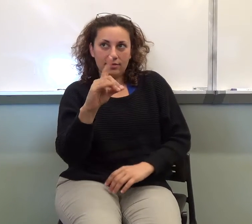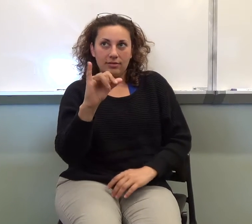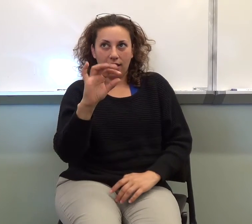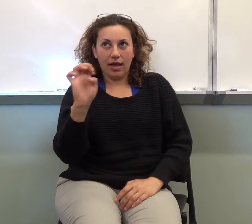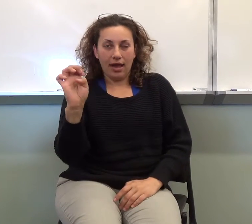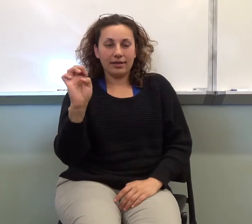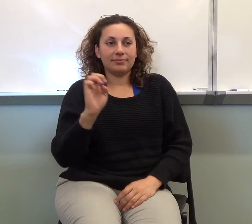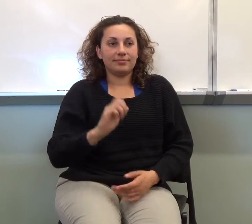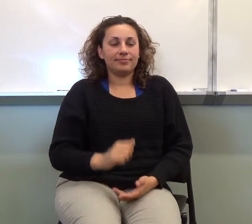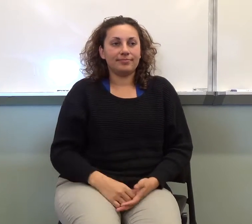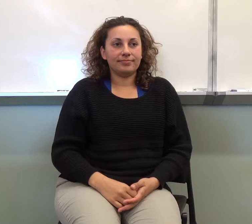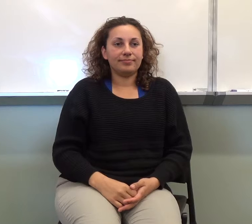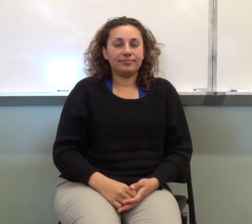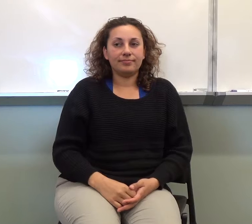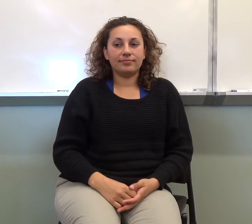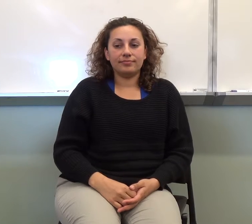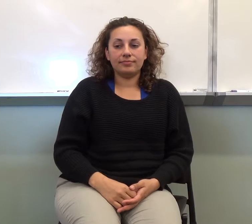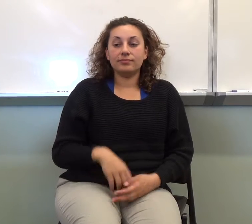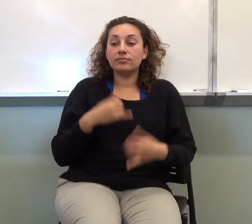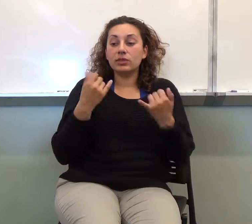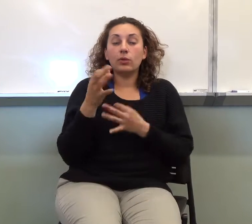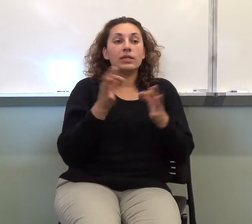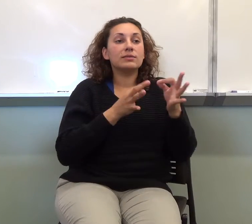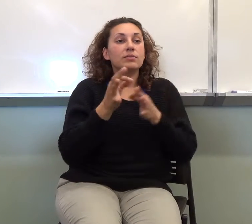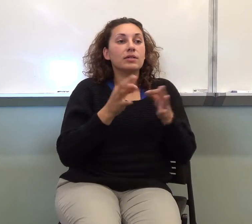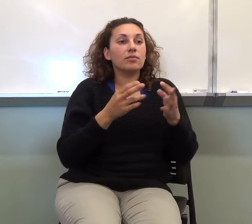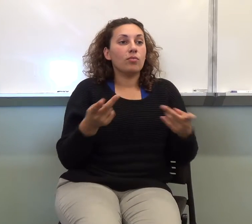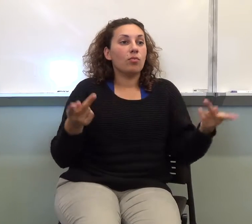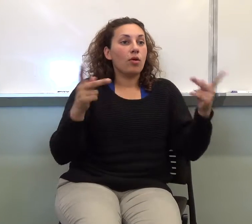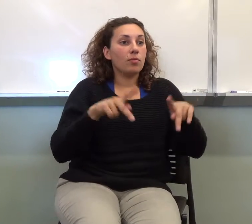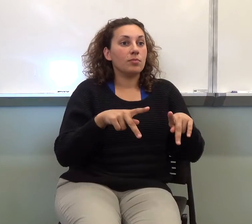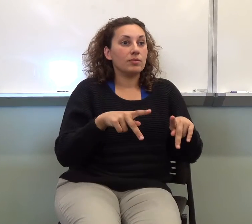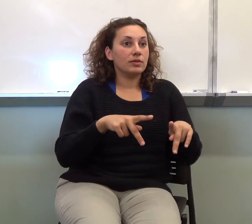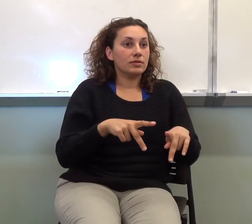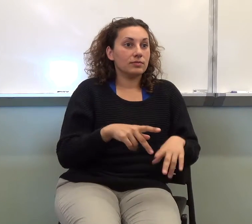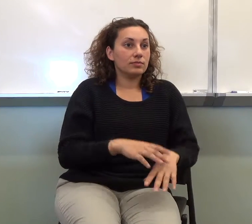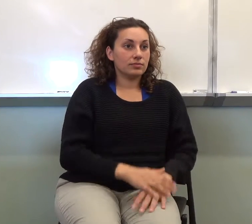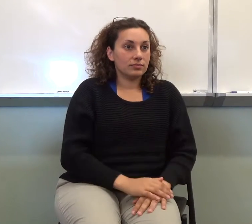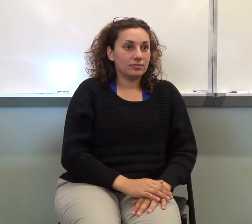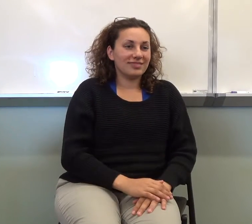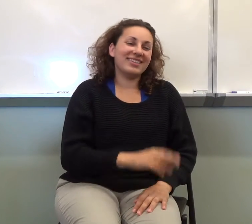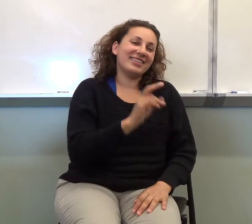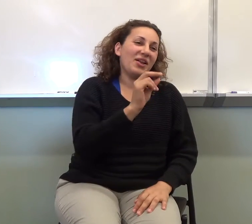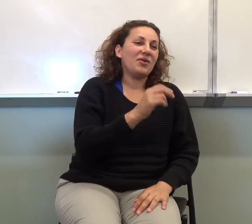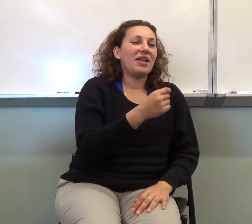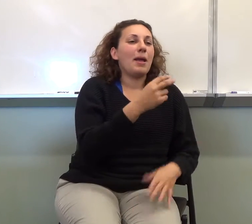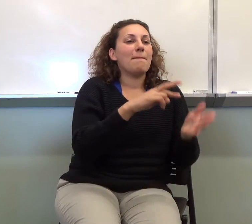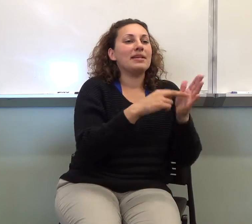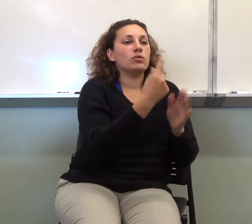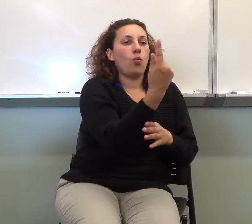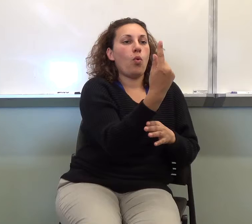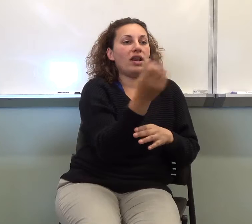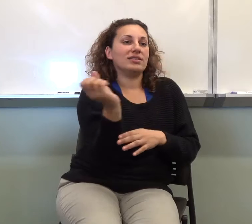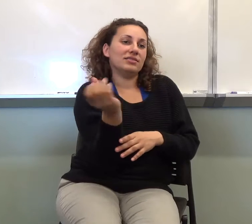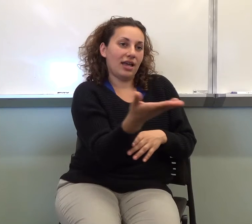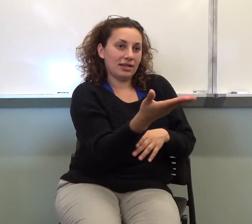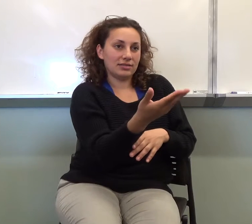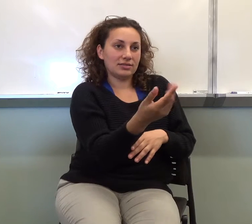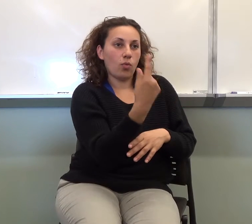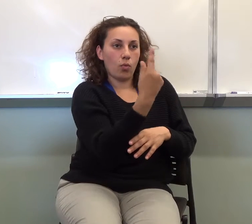All right, now we can talk about the probability of an event with the mathematical formula. That's the general definition. Here's